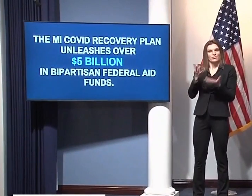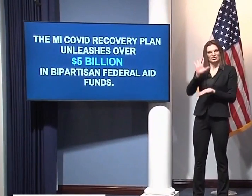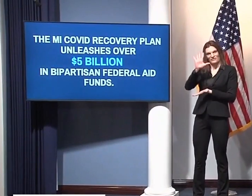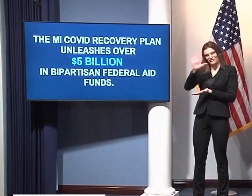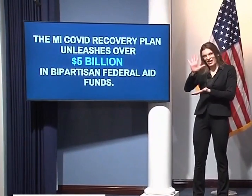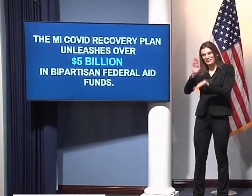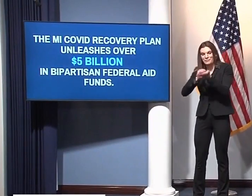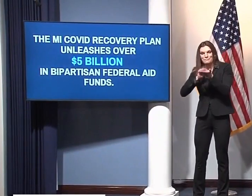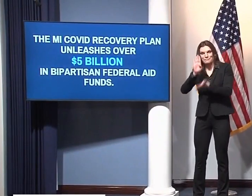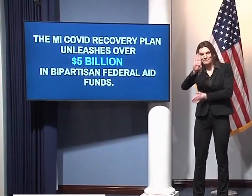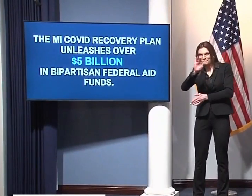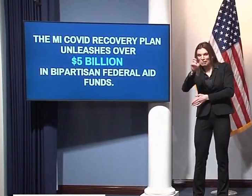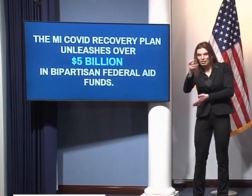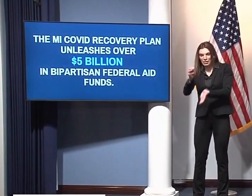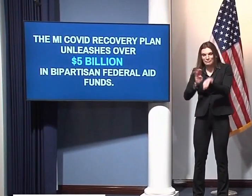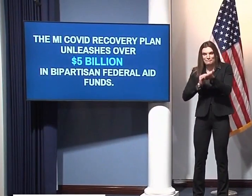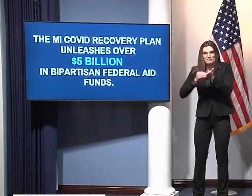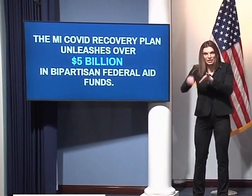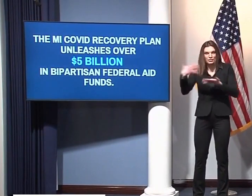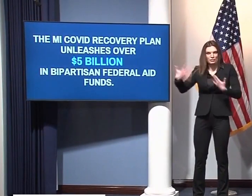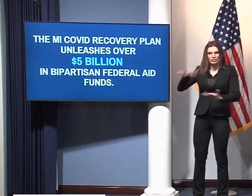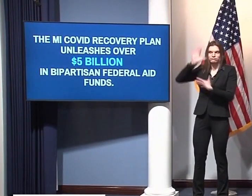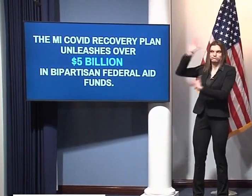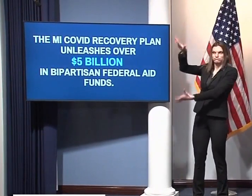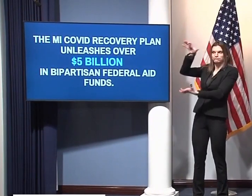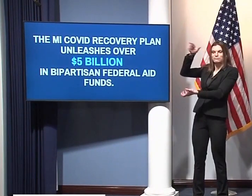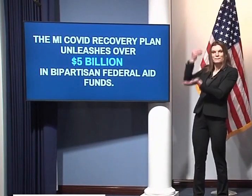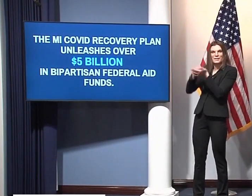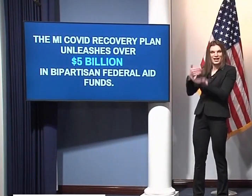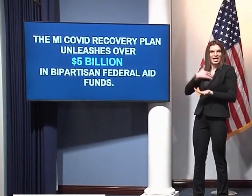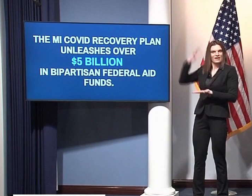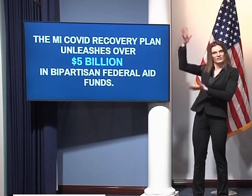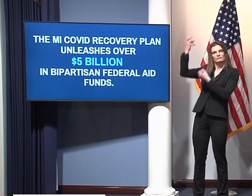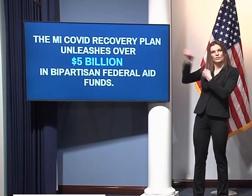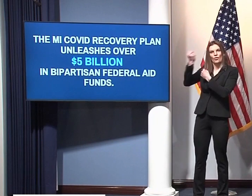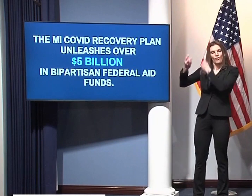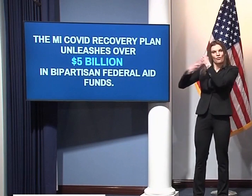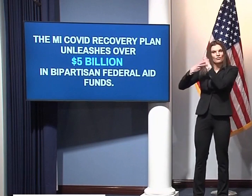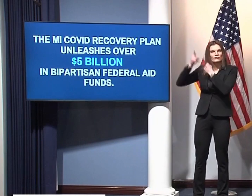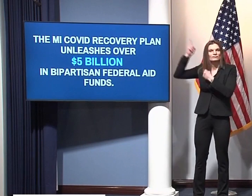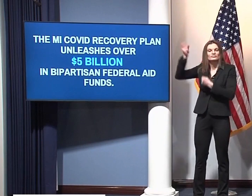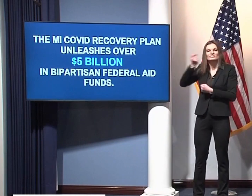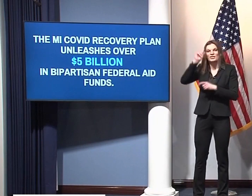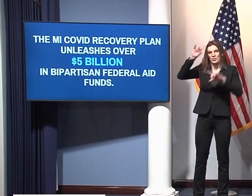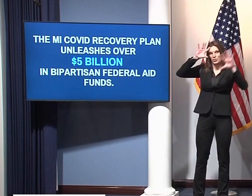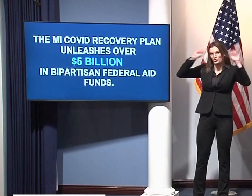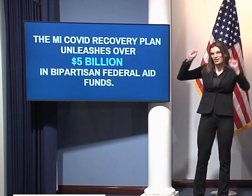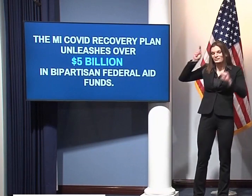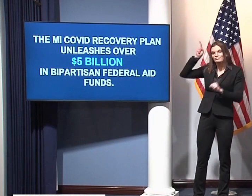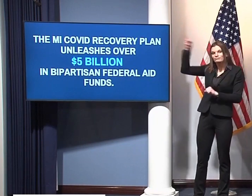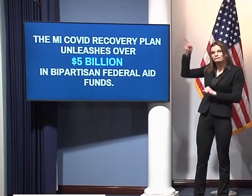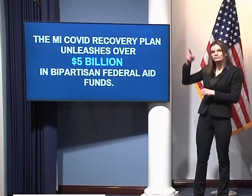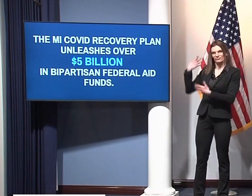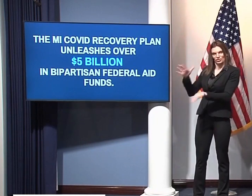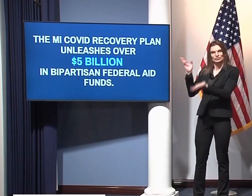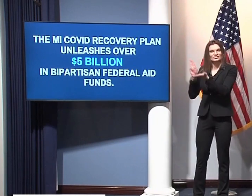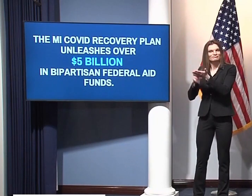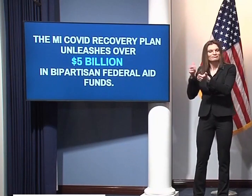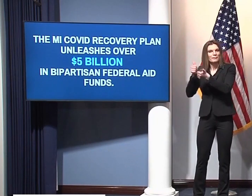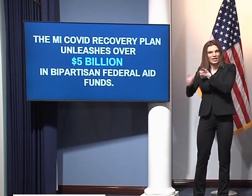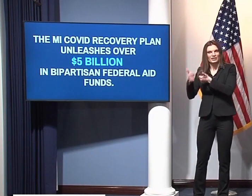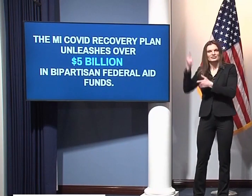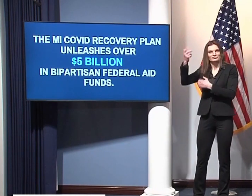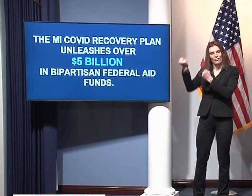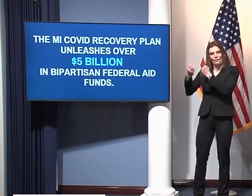appropriated in a bill that was signed in December by President Trump. It was supported by Republicans and Democrats in Michigan's